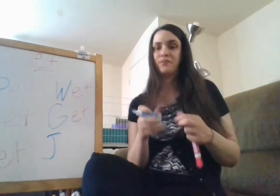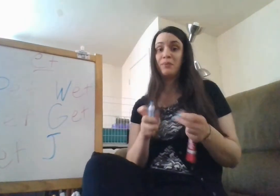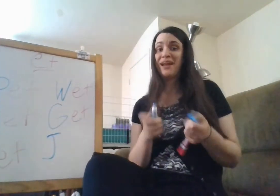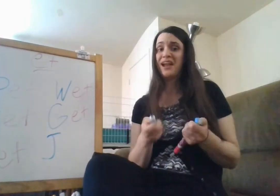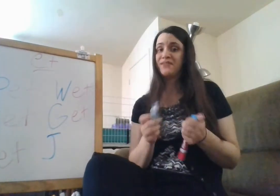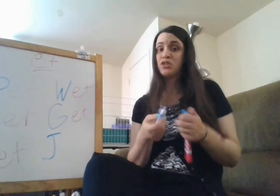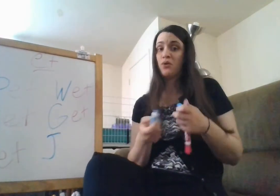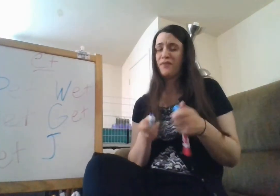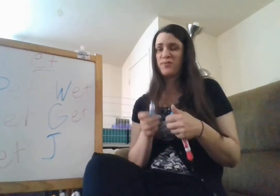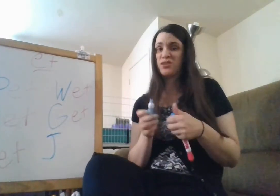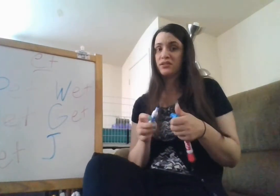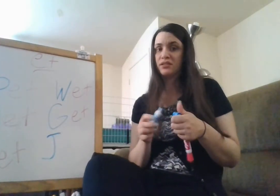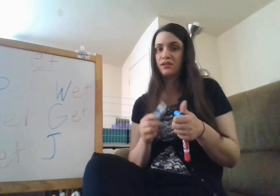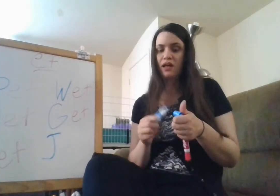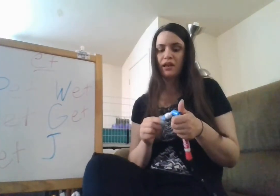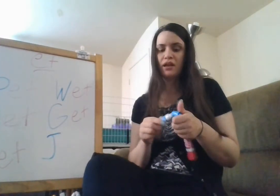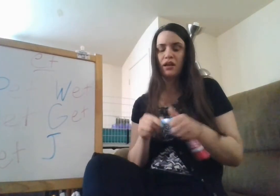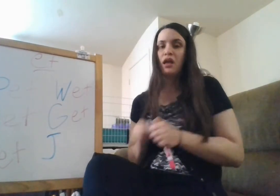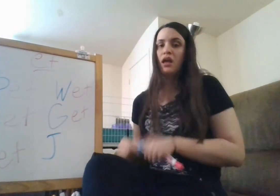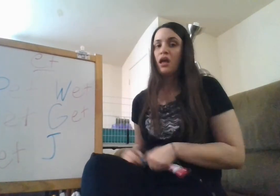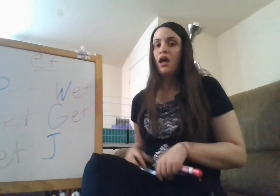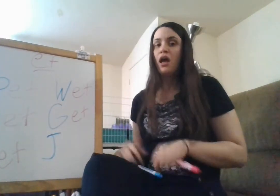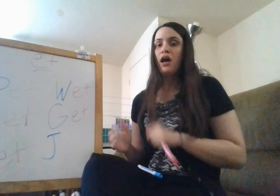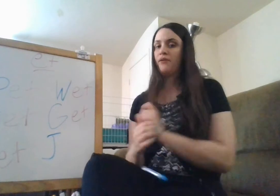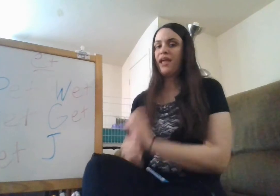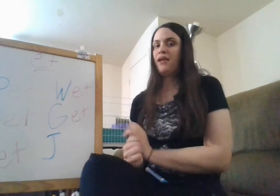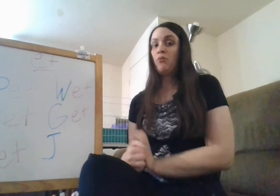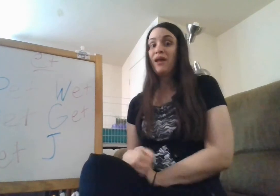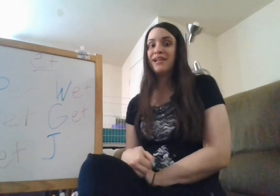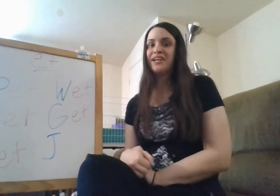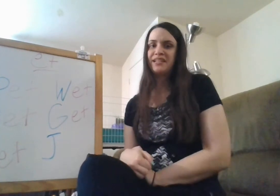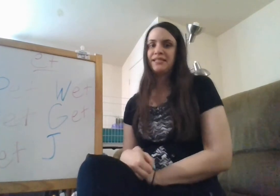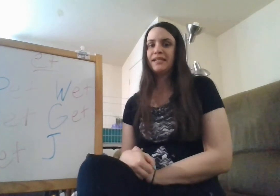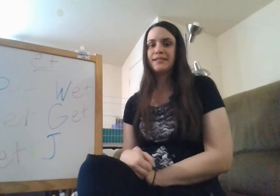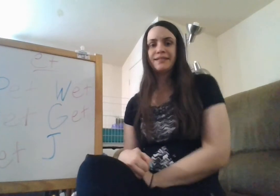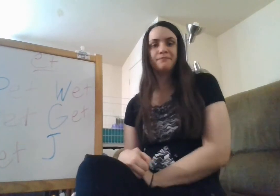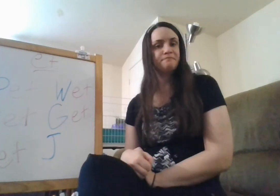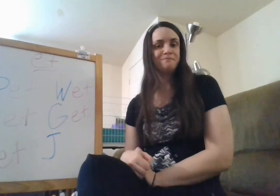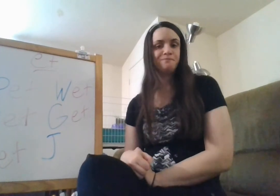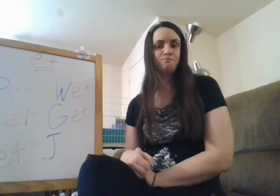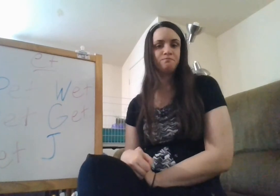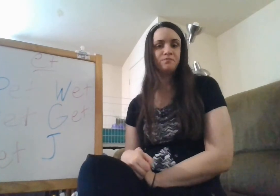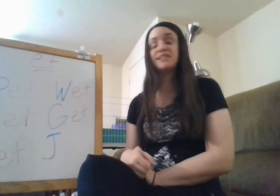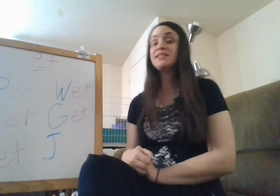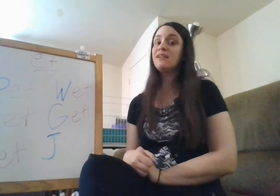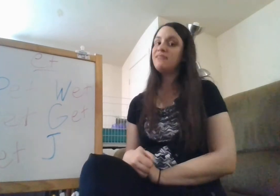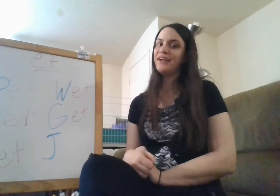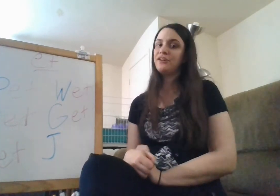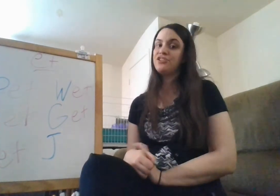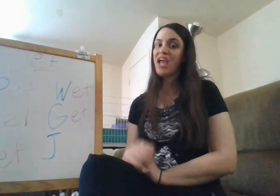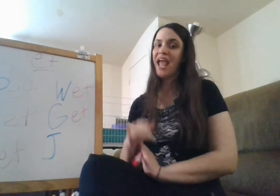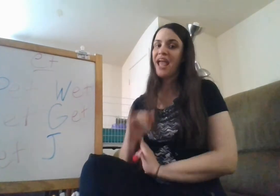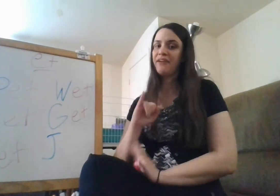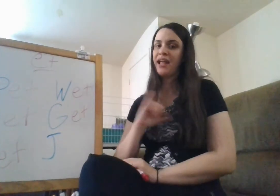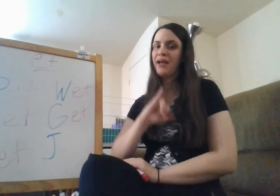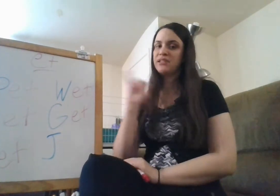We might not even do all of them just because it's a lot. Okay, what letter is this? This is the letter J, right? And what